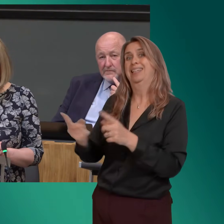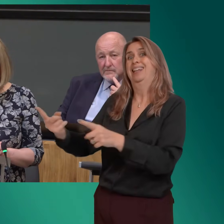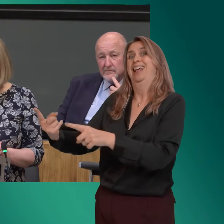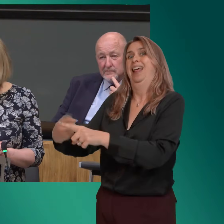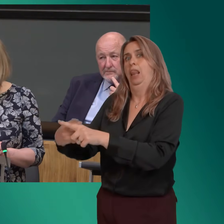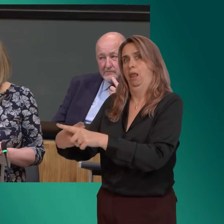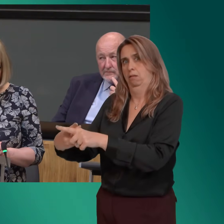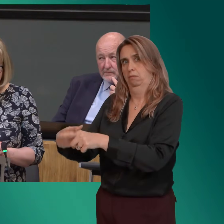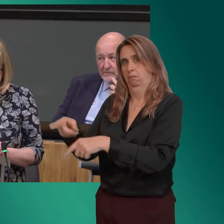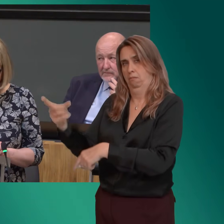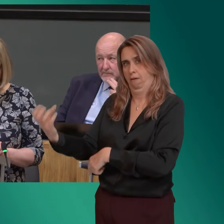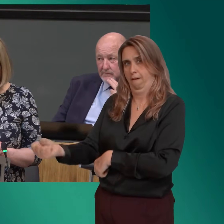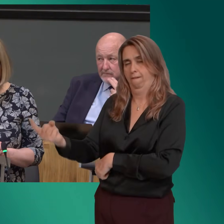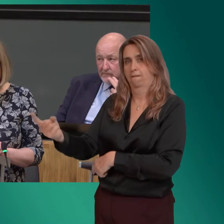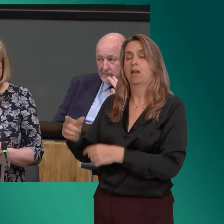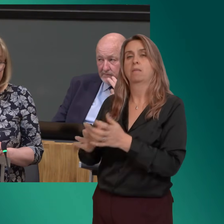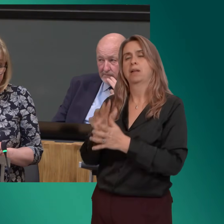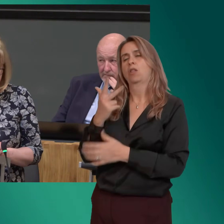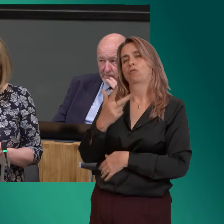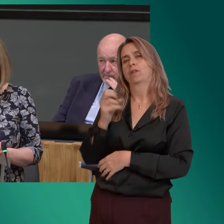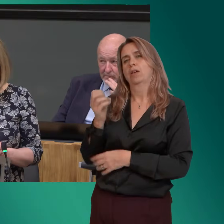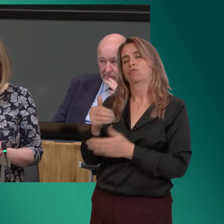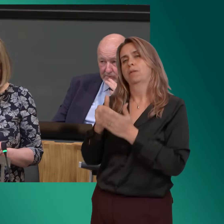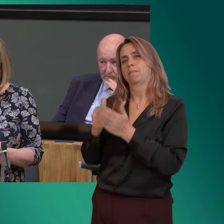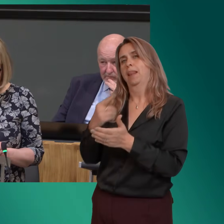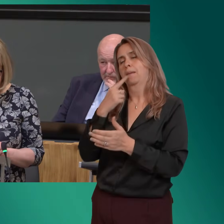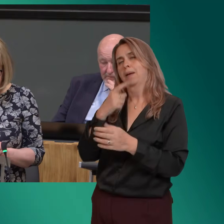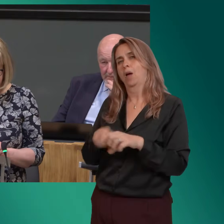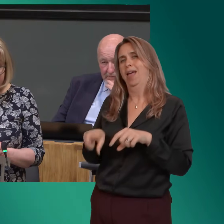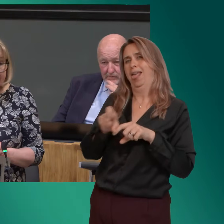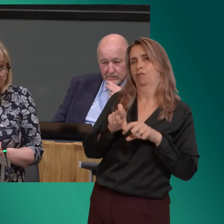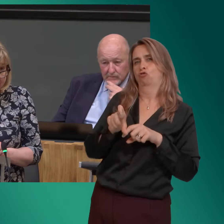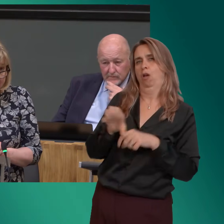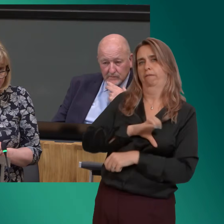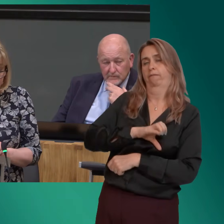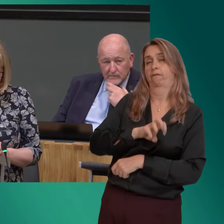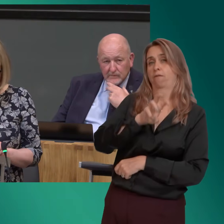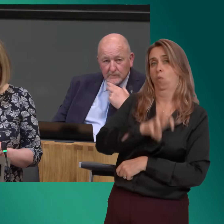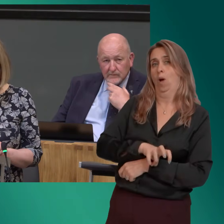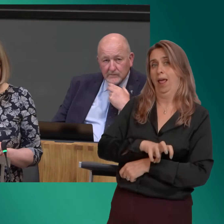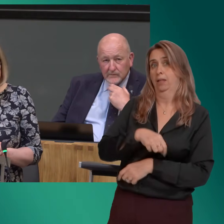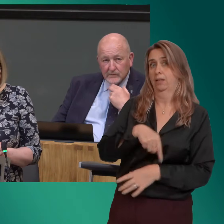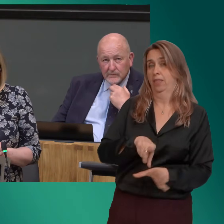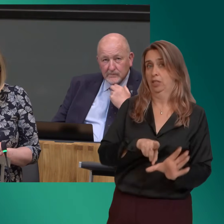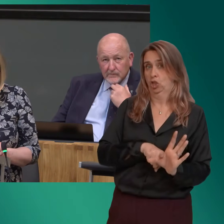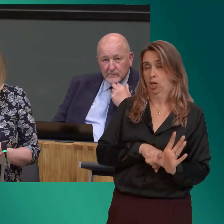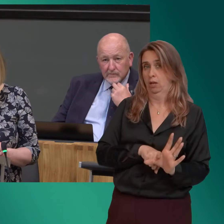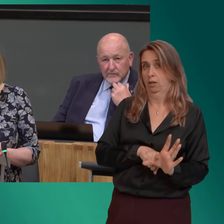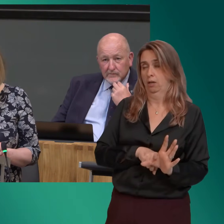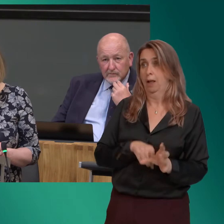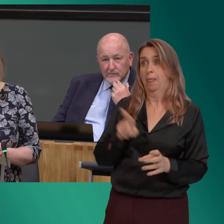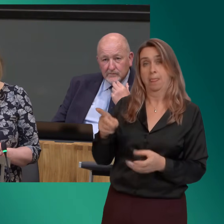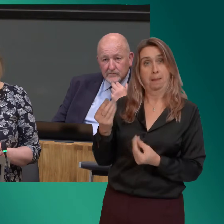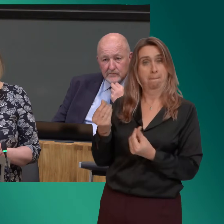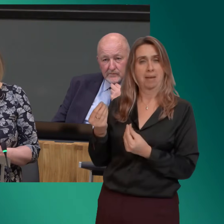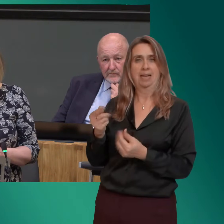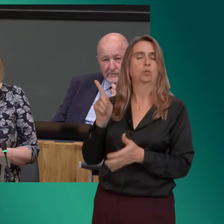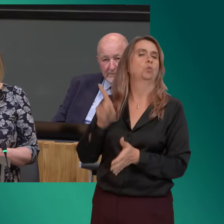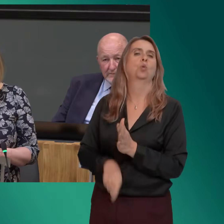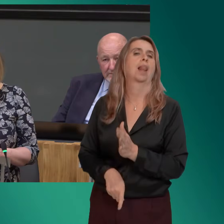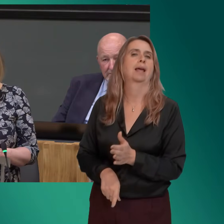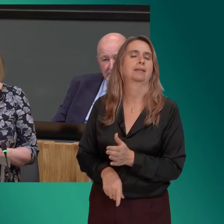and included £300 million extra for Wales this year alone, money that came too late